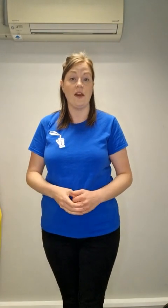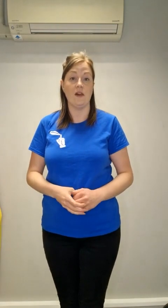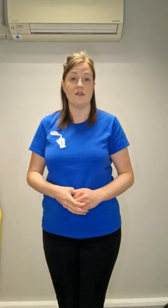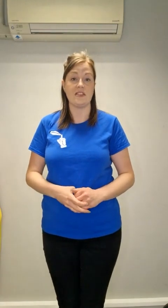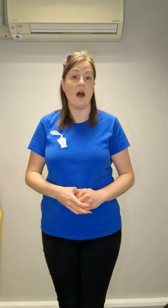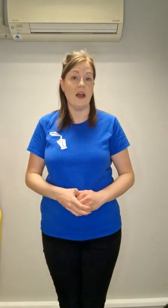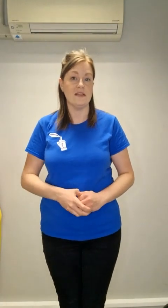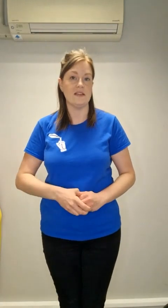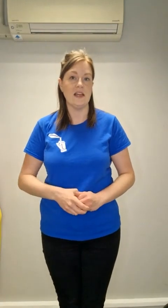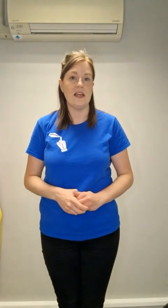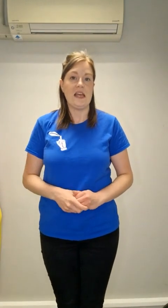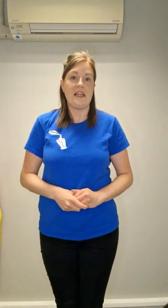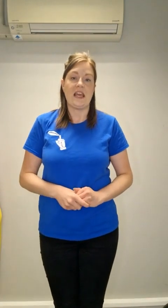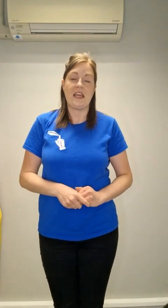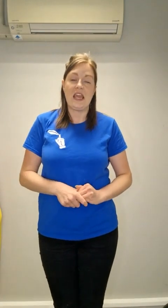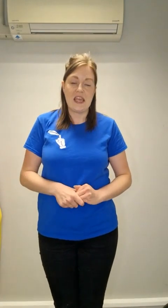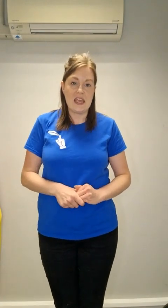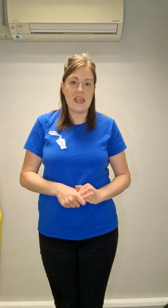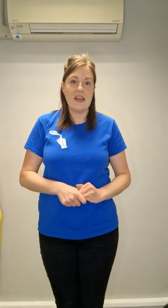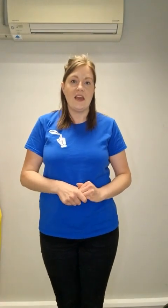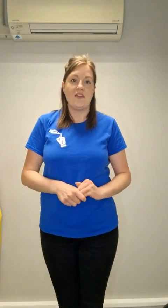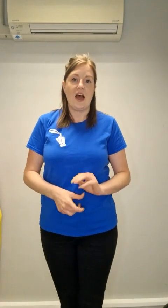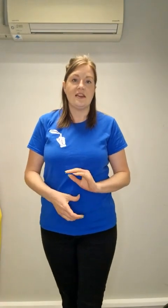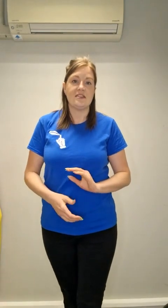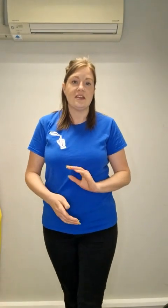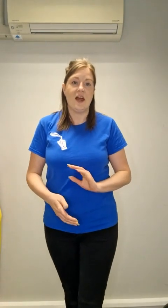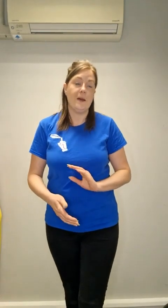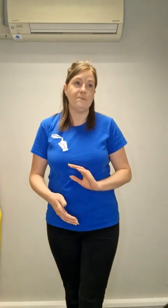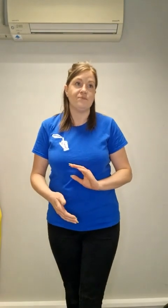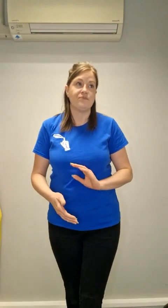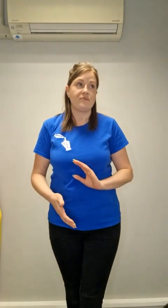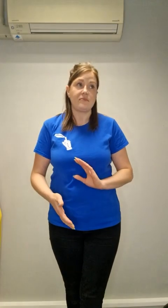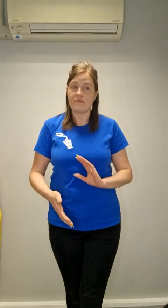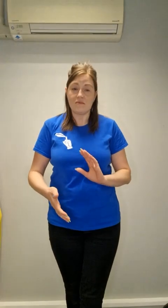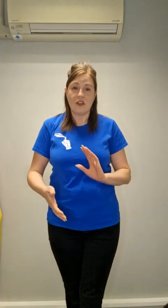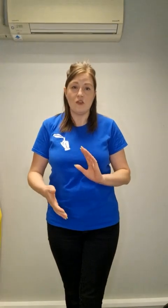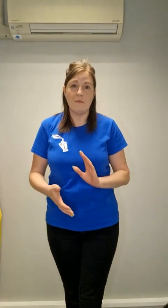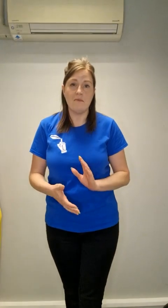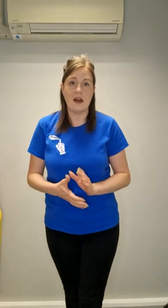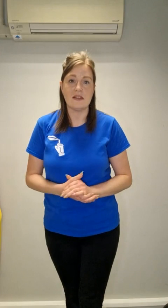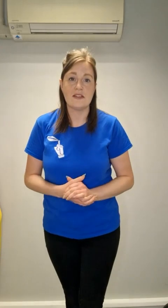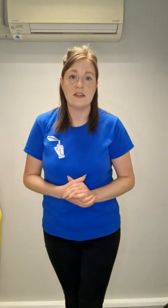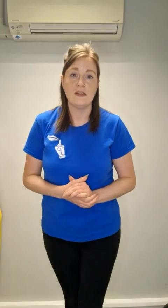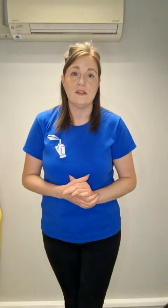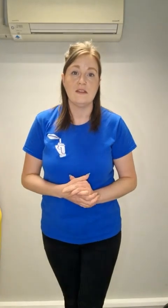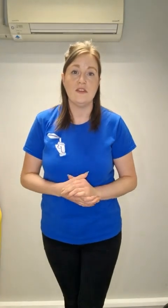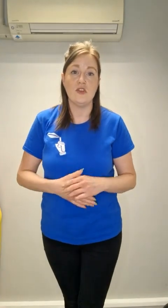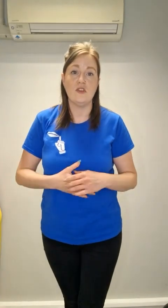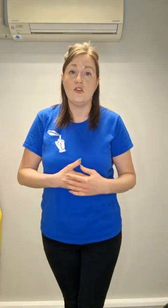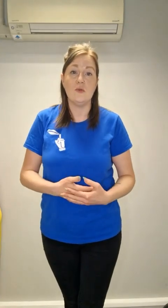sign-along signs. They're key that you must use